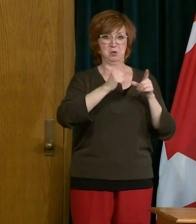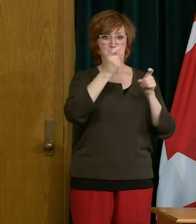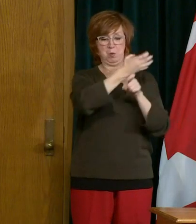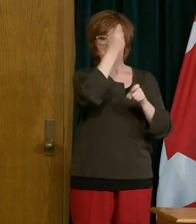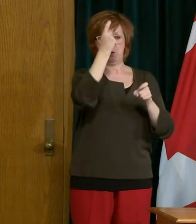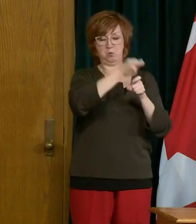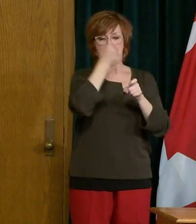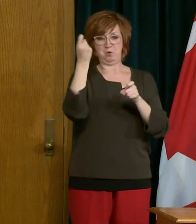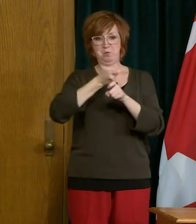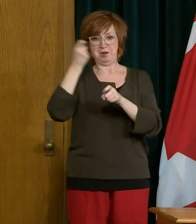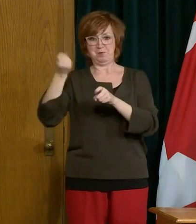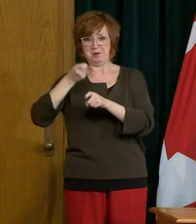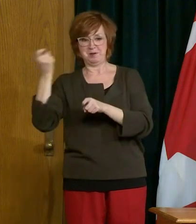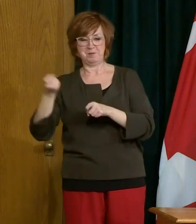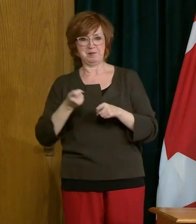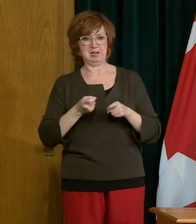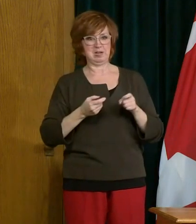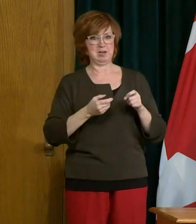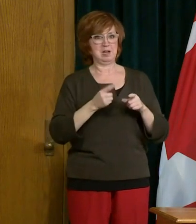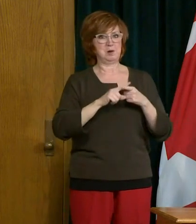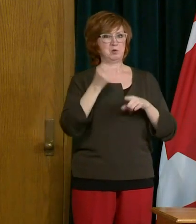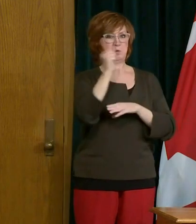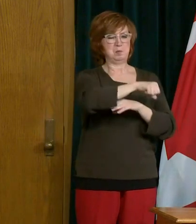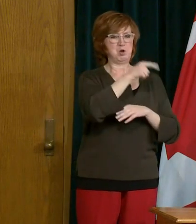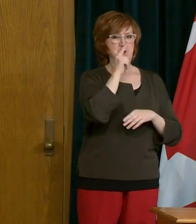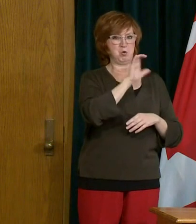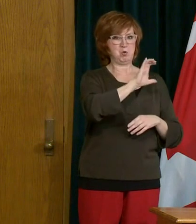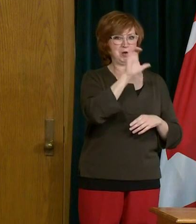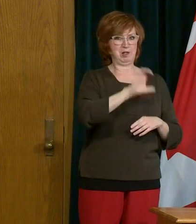in particular those against the Calgary Stampeders,